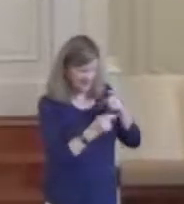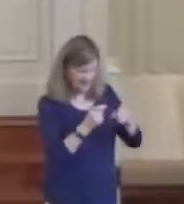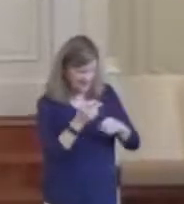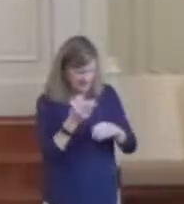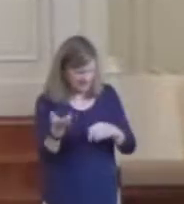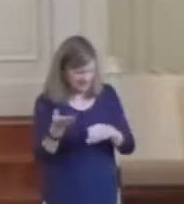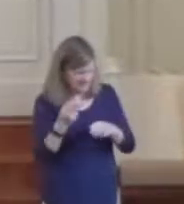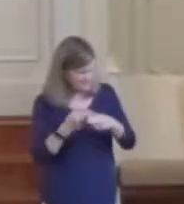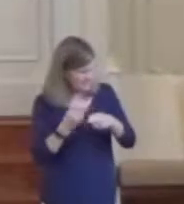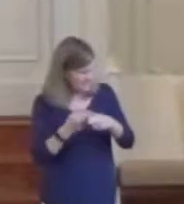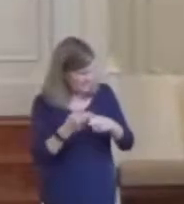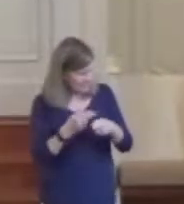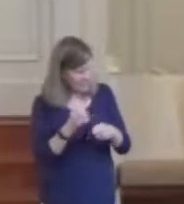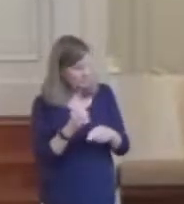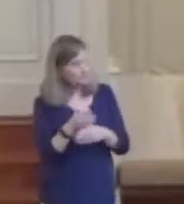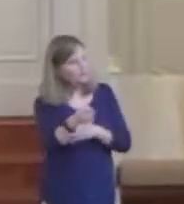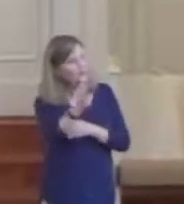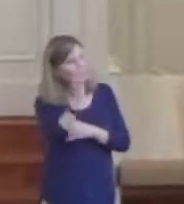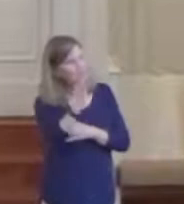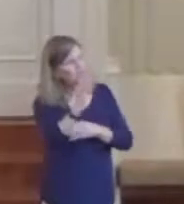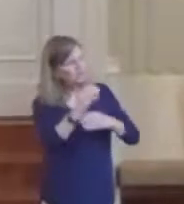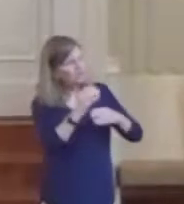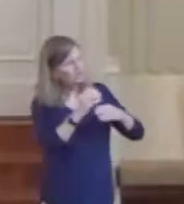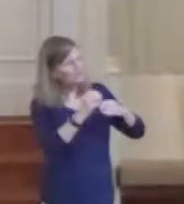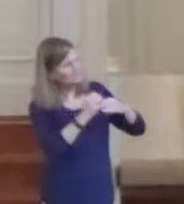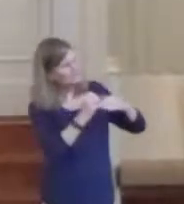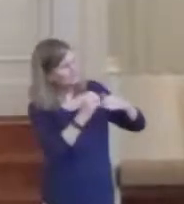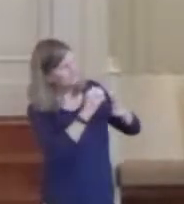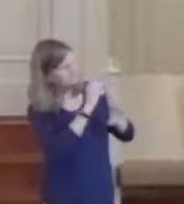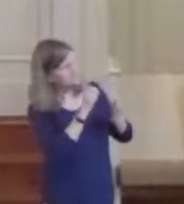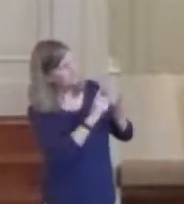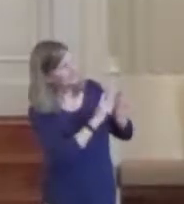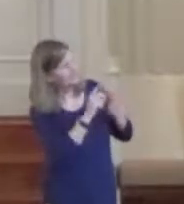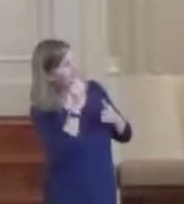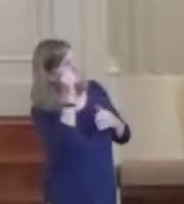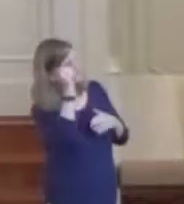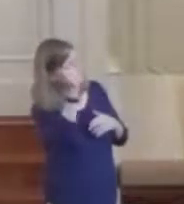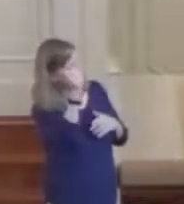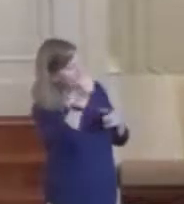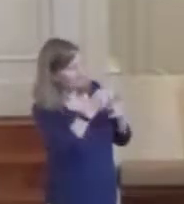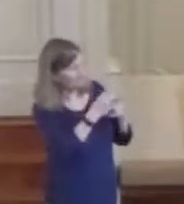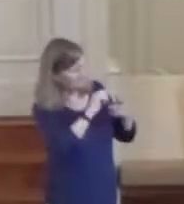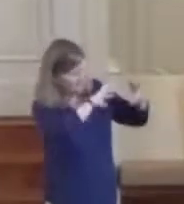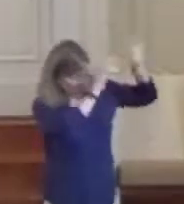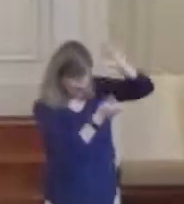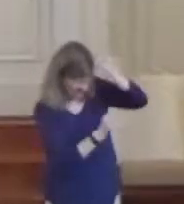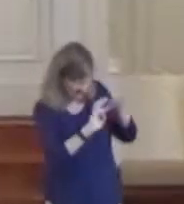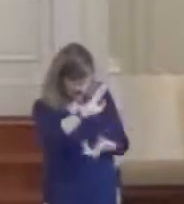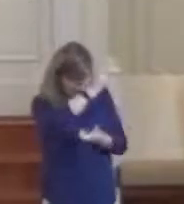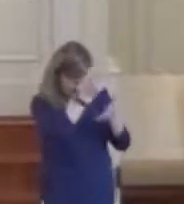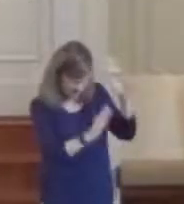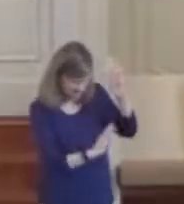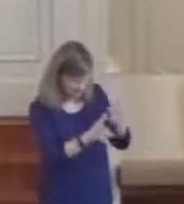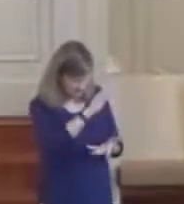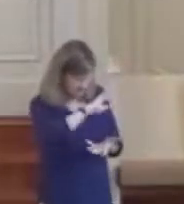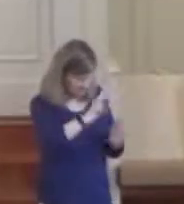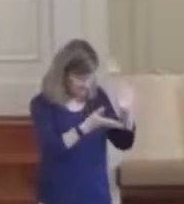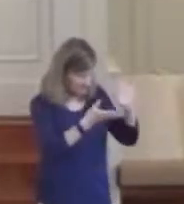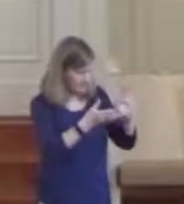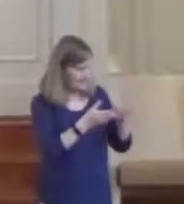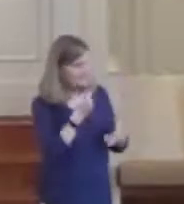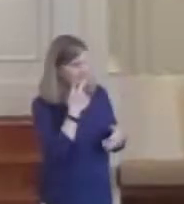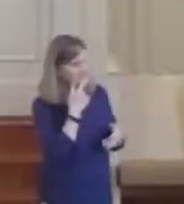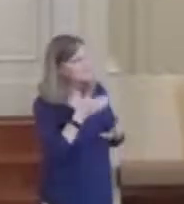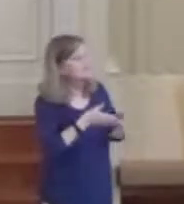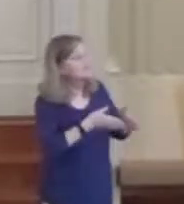them shape. And so God differentiates the divine self from the chaos over which it hovers. He says,